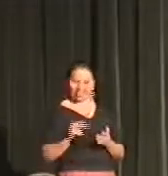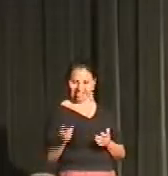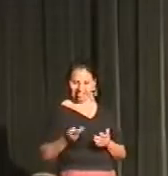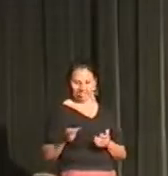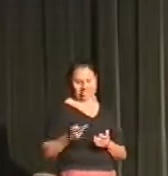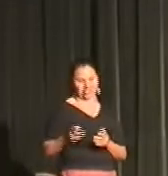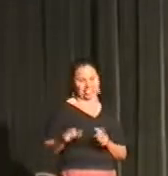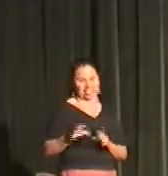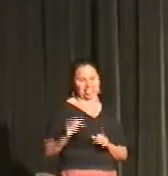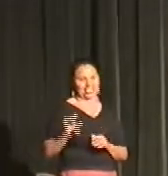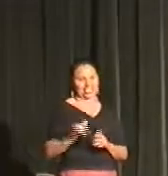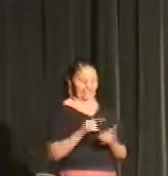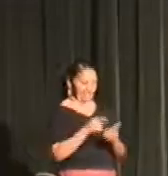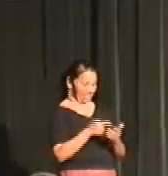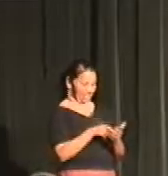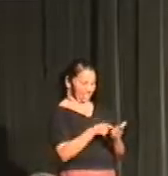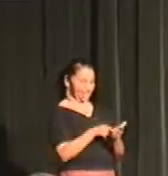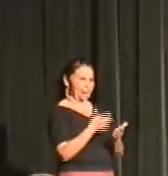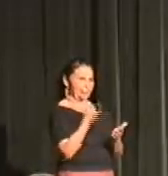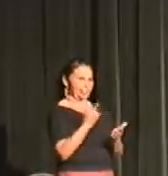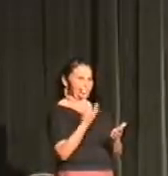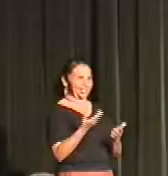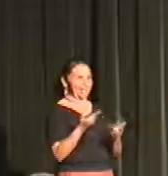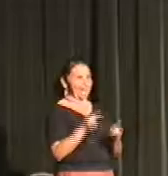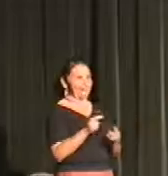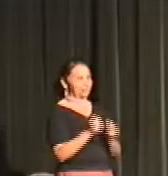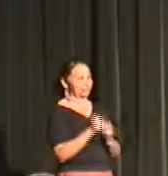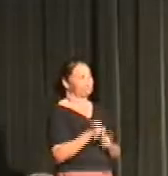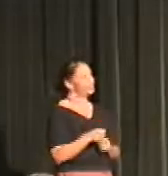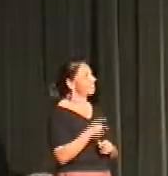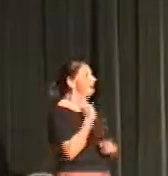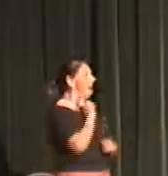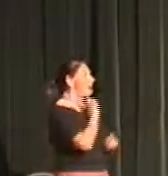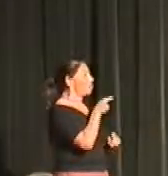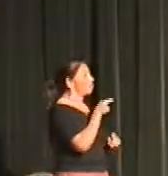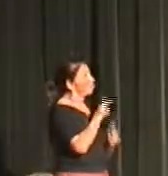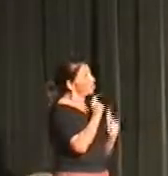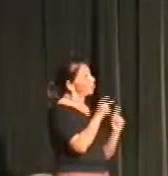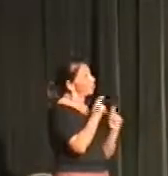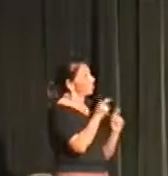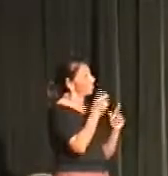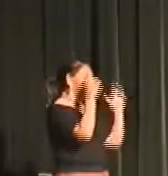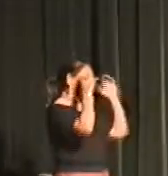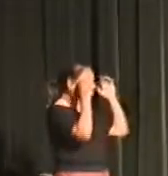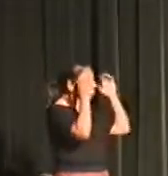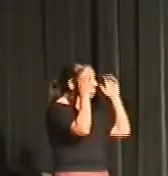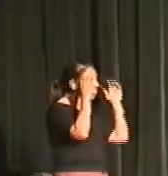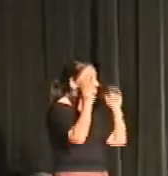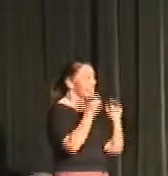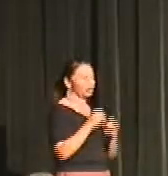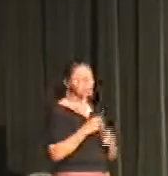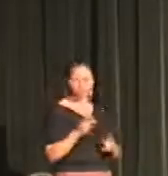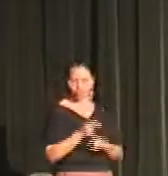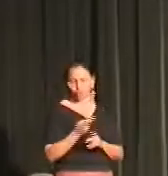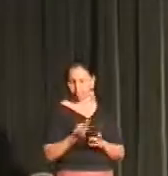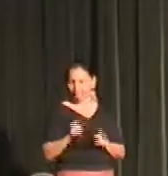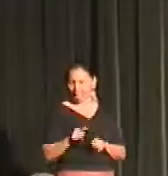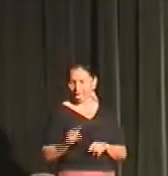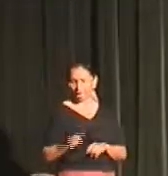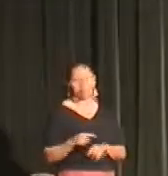says, you know, what's the best thing that ever happened to you? And she said, you know, I went to Disneyland. So what's the worst thing that ever happened to you? She said, I